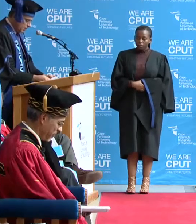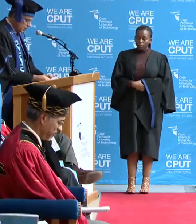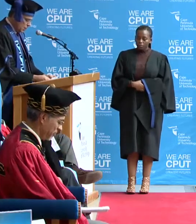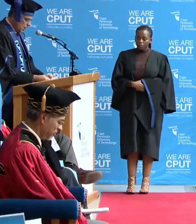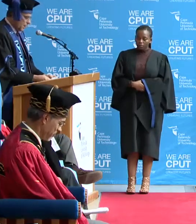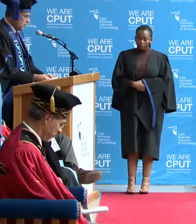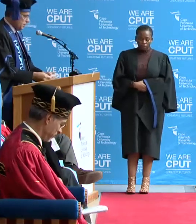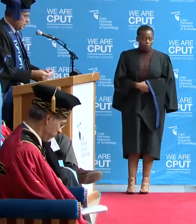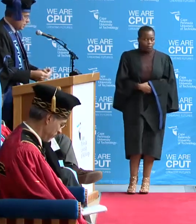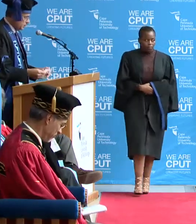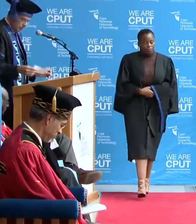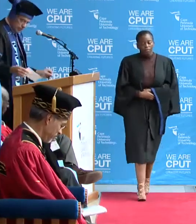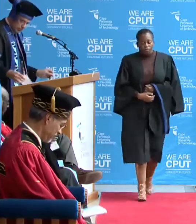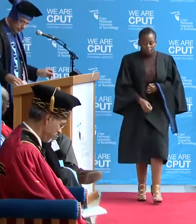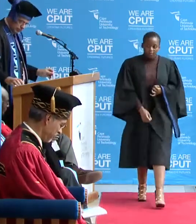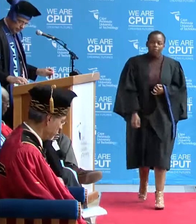Miriam Zodwa Adonis.